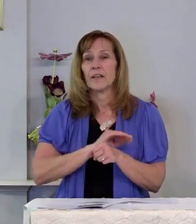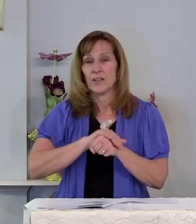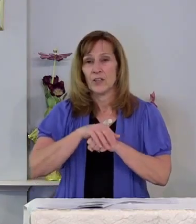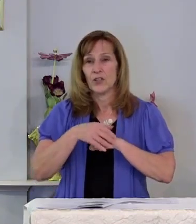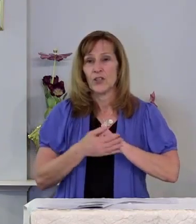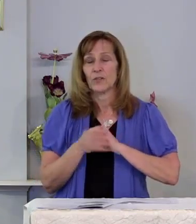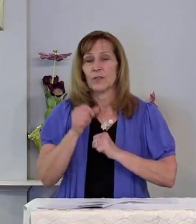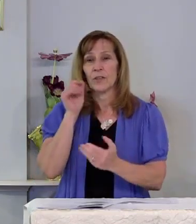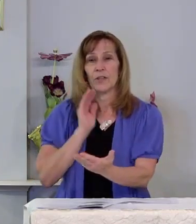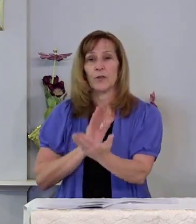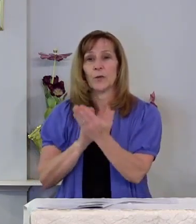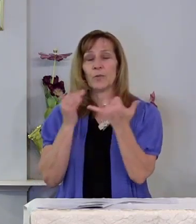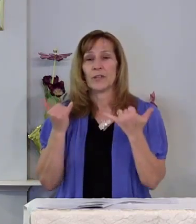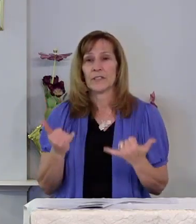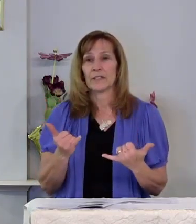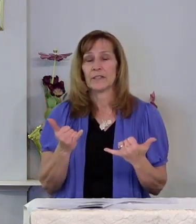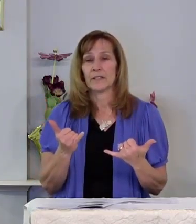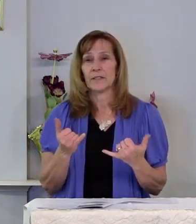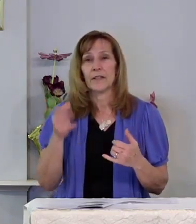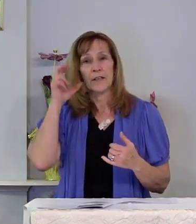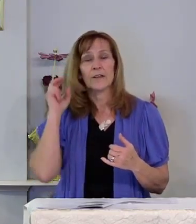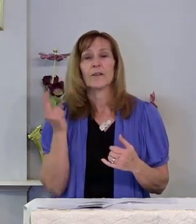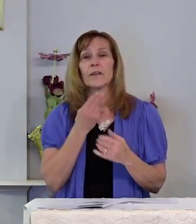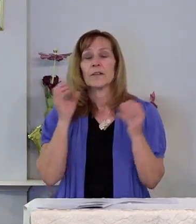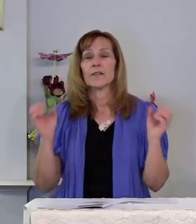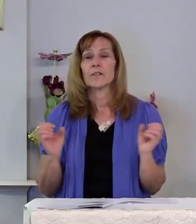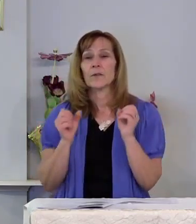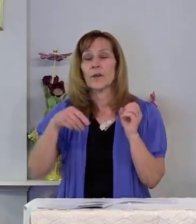For Bob and Ron.